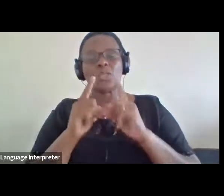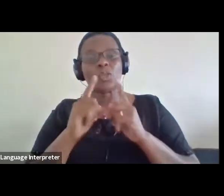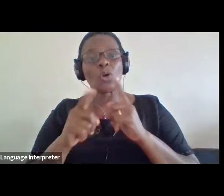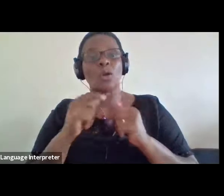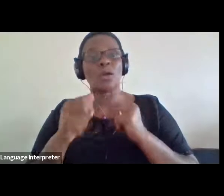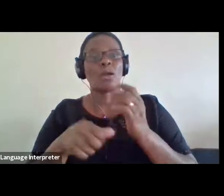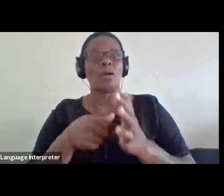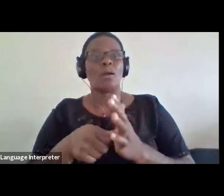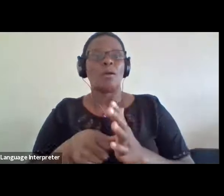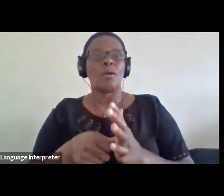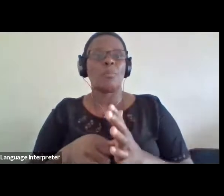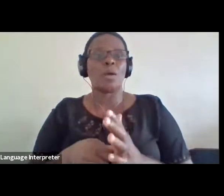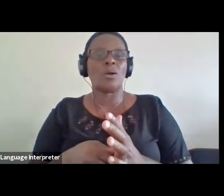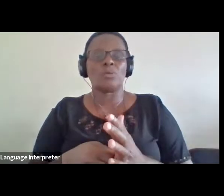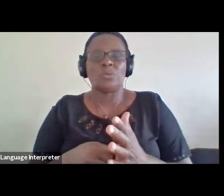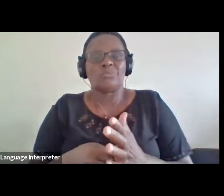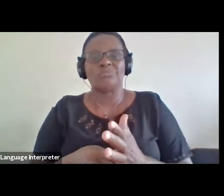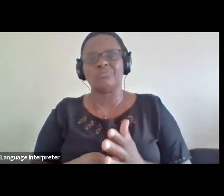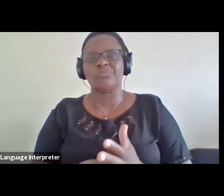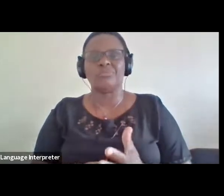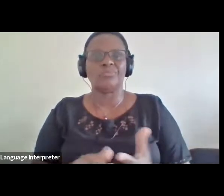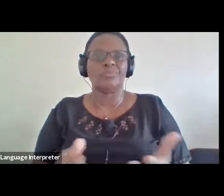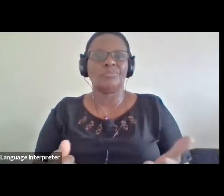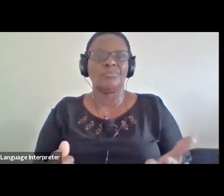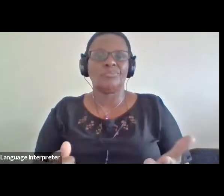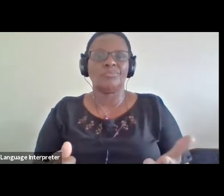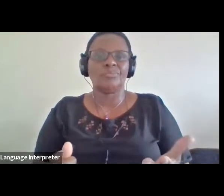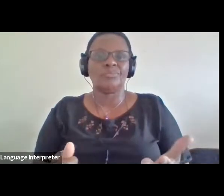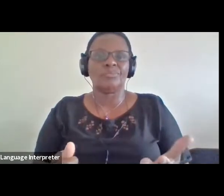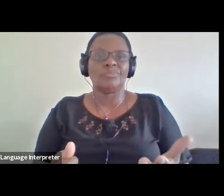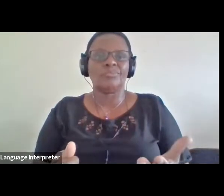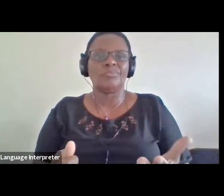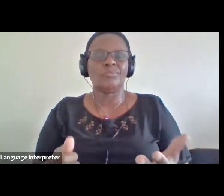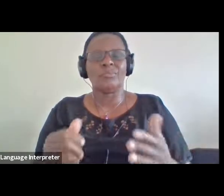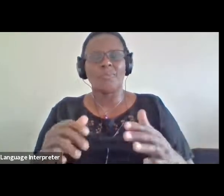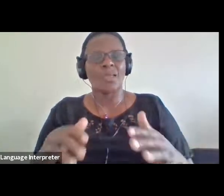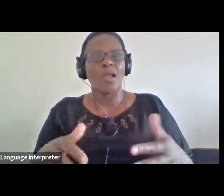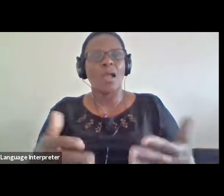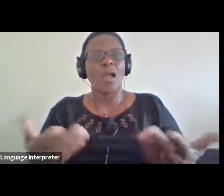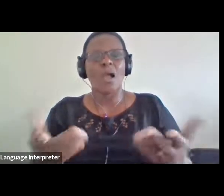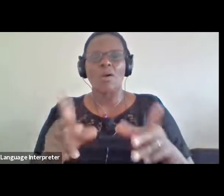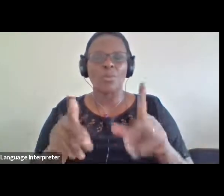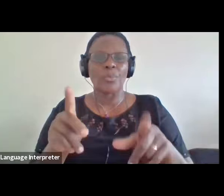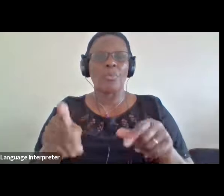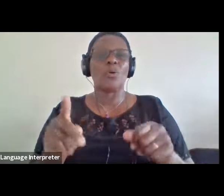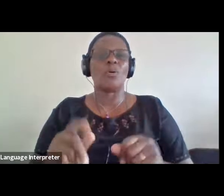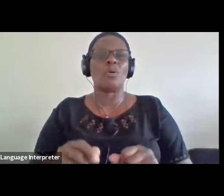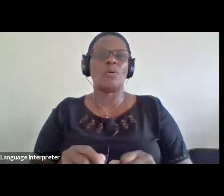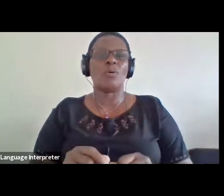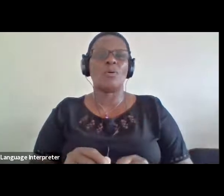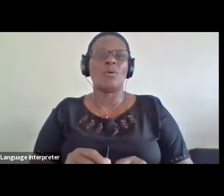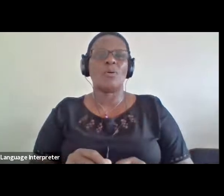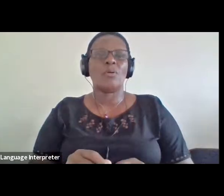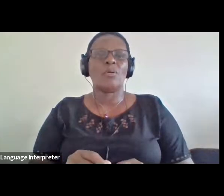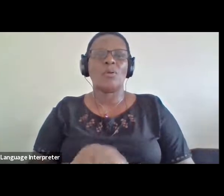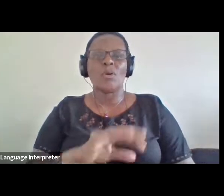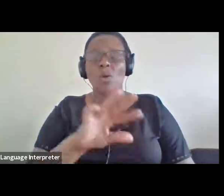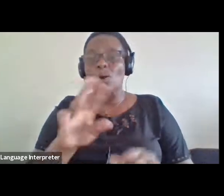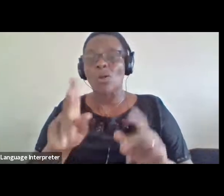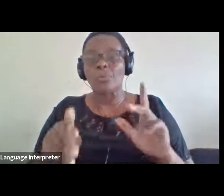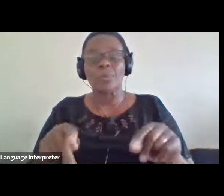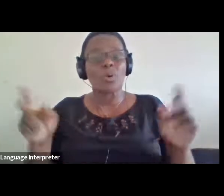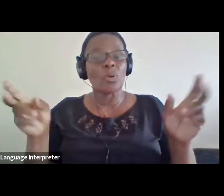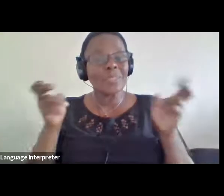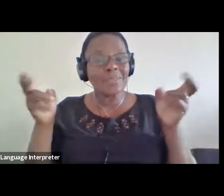but obviously power to the people is dependent on everybody who's listening, who's paying attention,